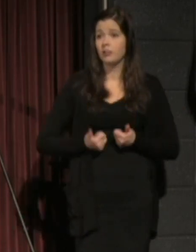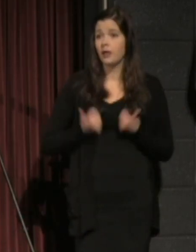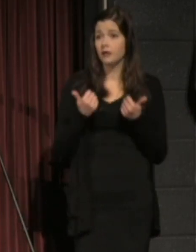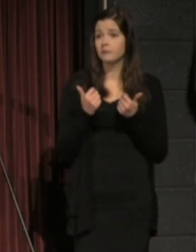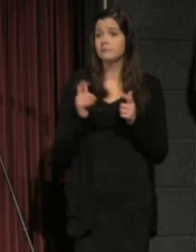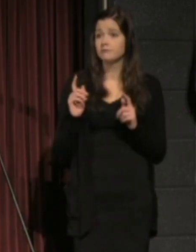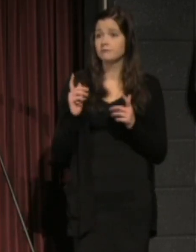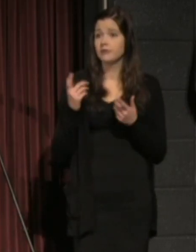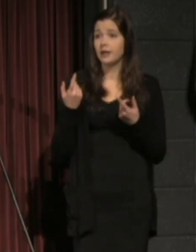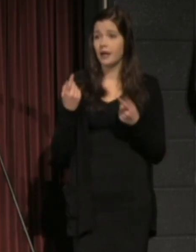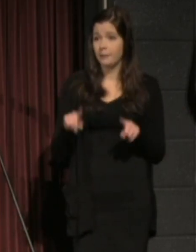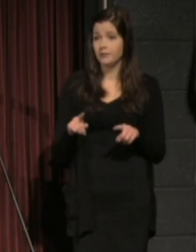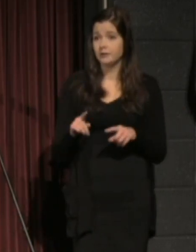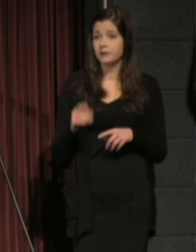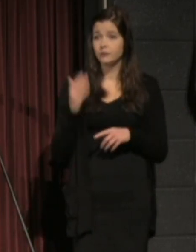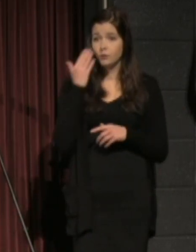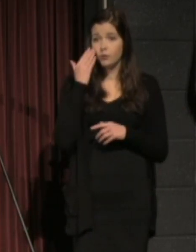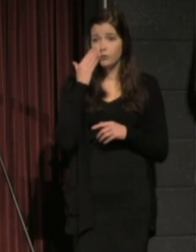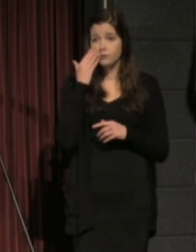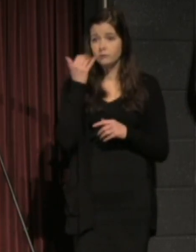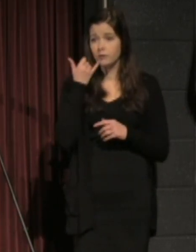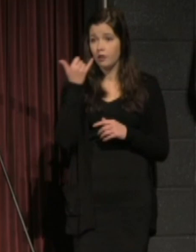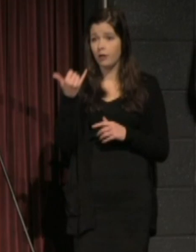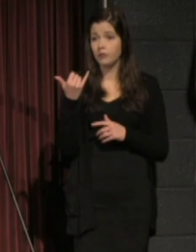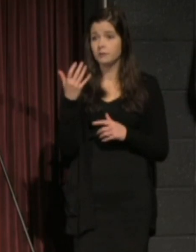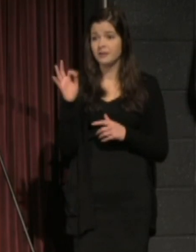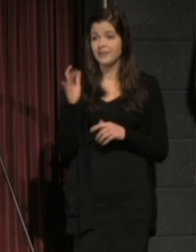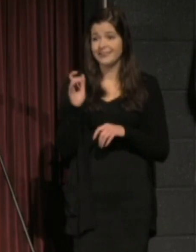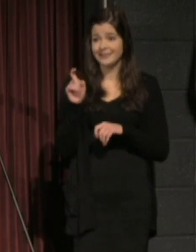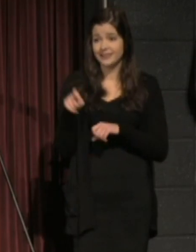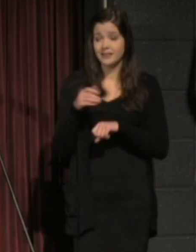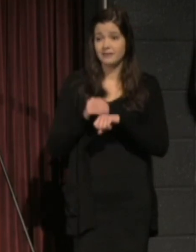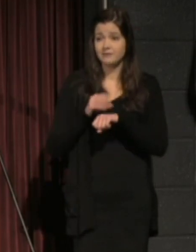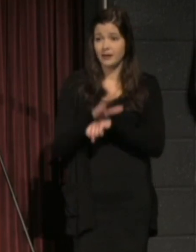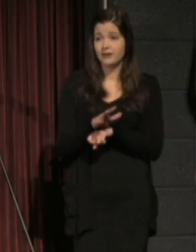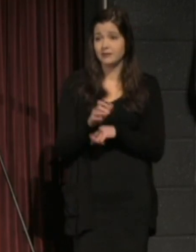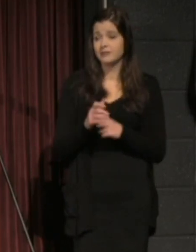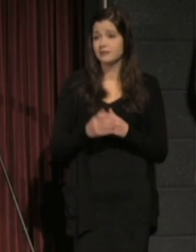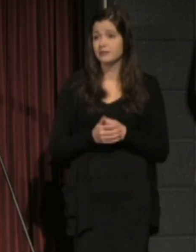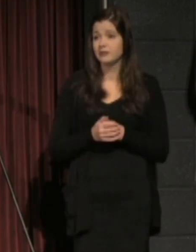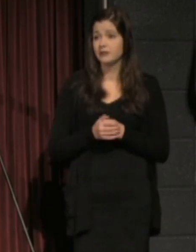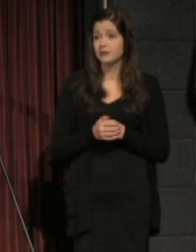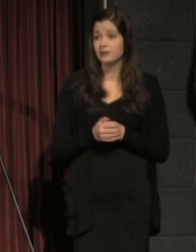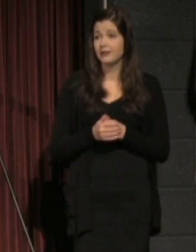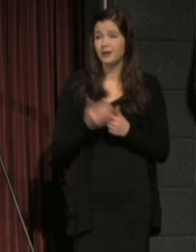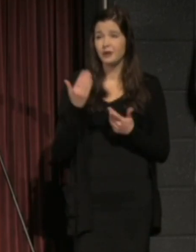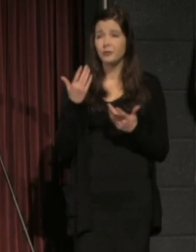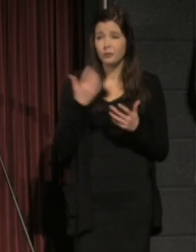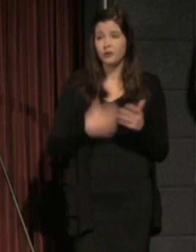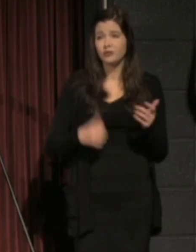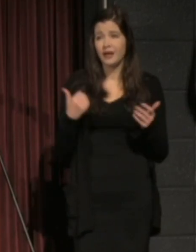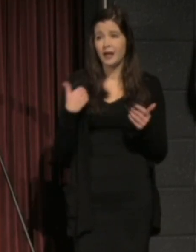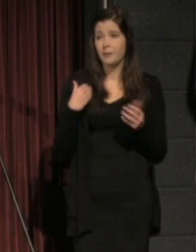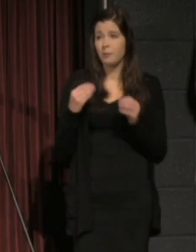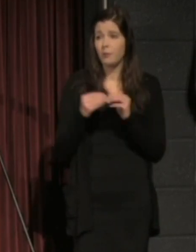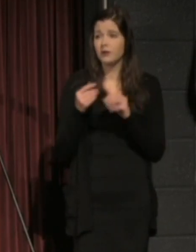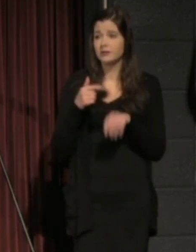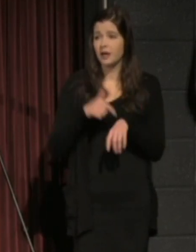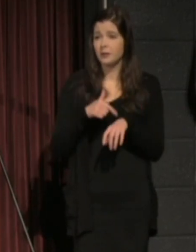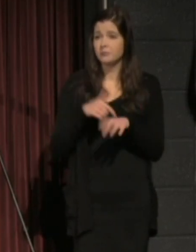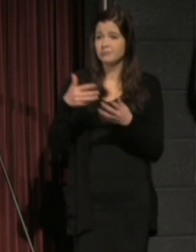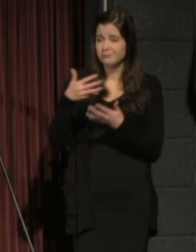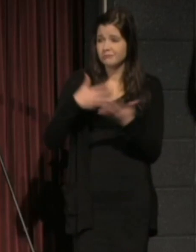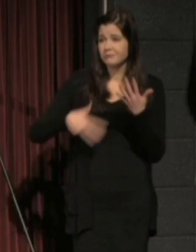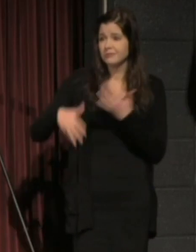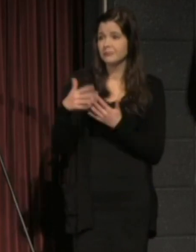always be able to phone them if I need advice or pick me up. I just wish I would have taken more time to get to know them. I think now that